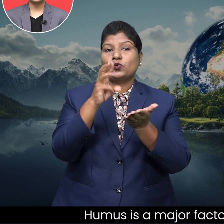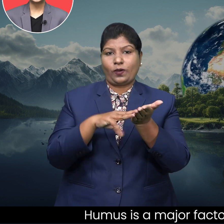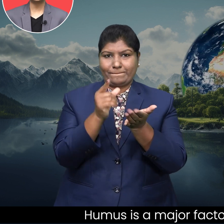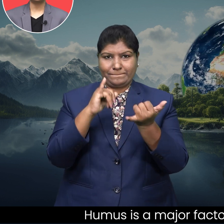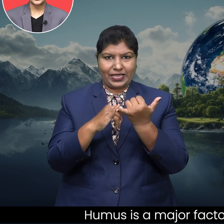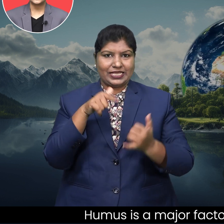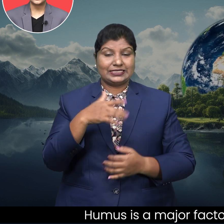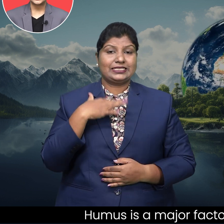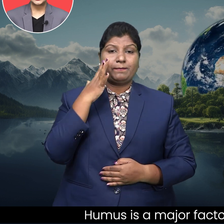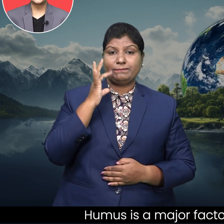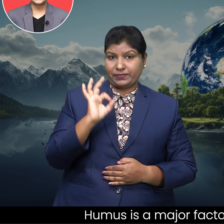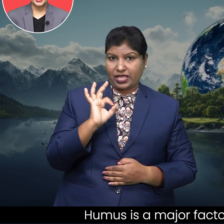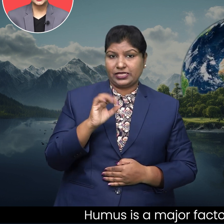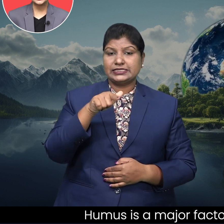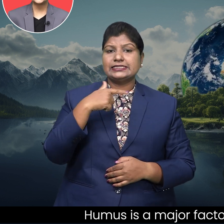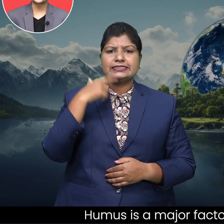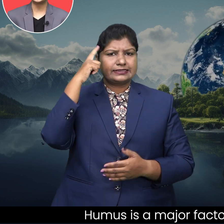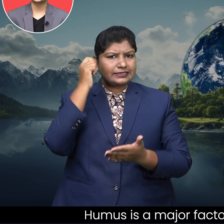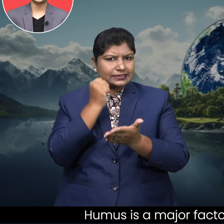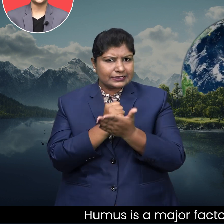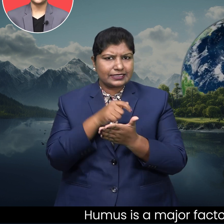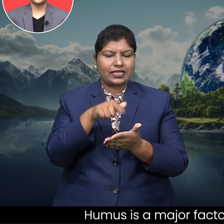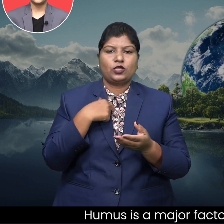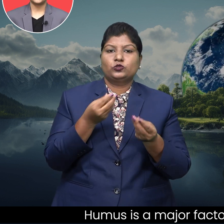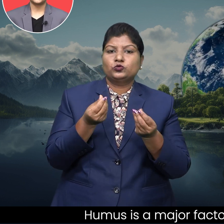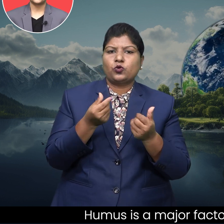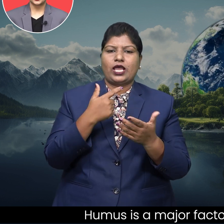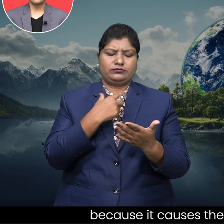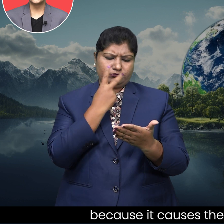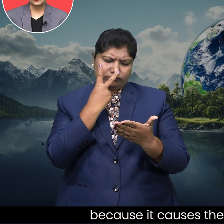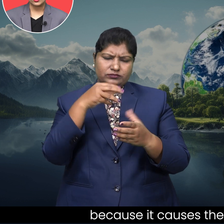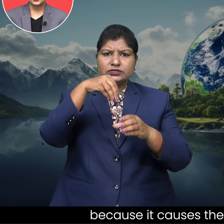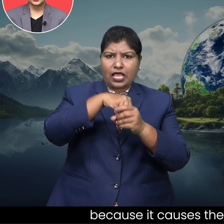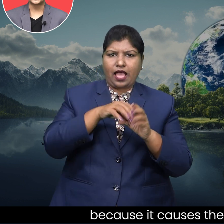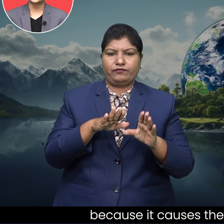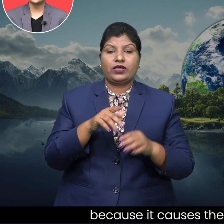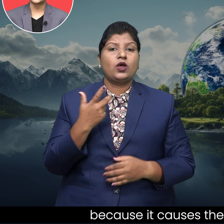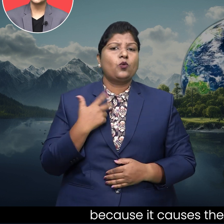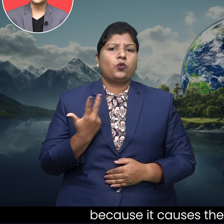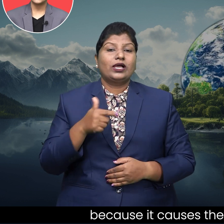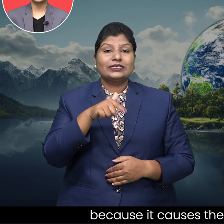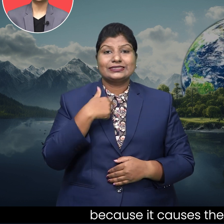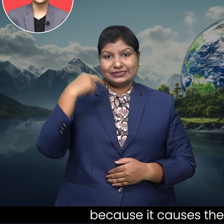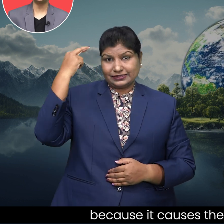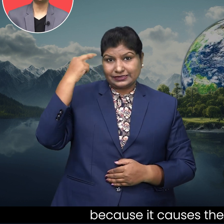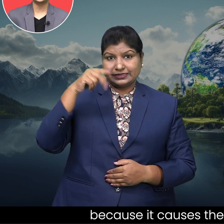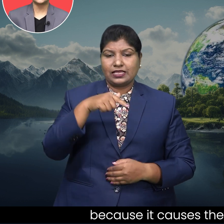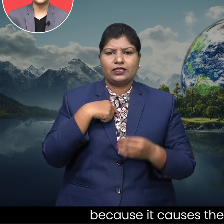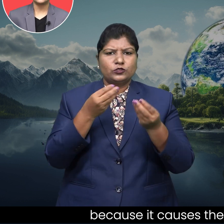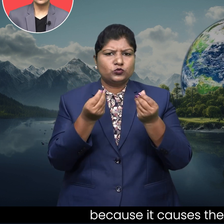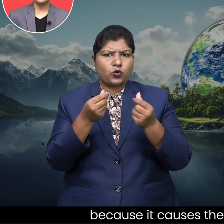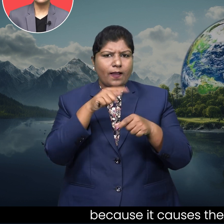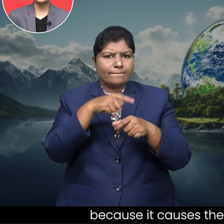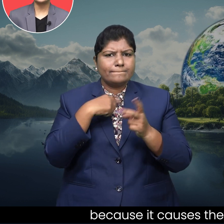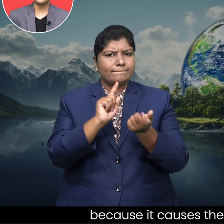Humus is a major factor in deciding the soil structure because it causes the soil to